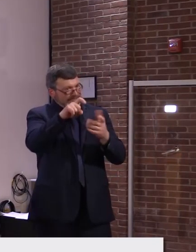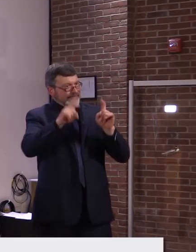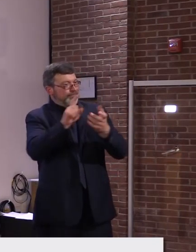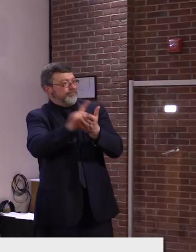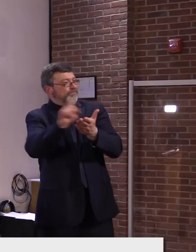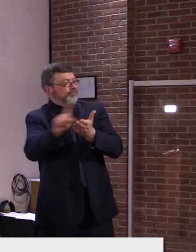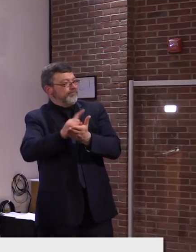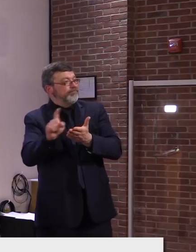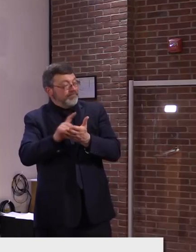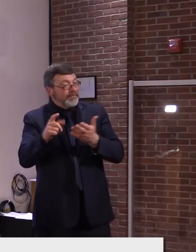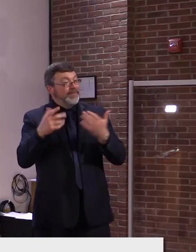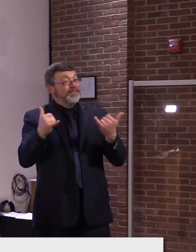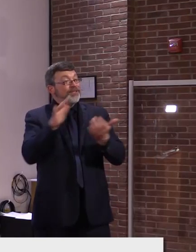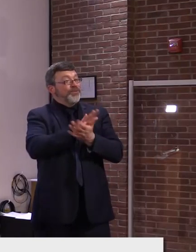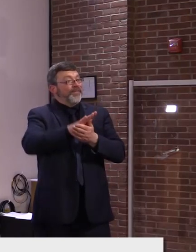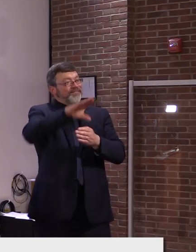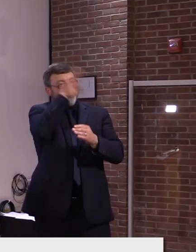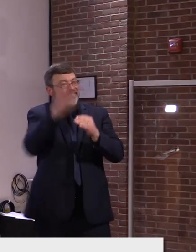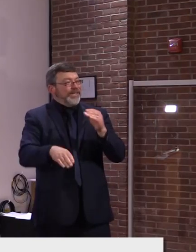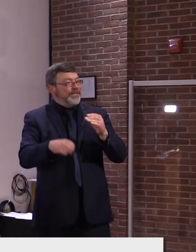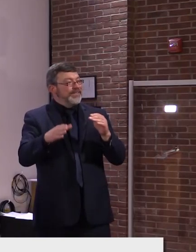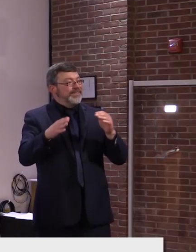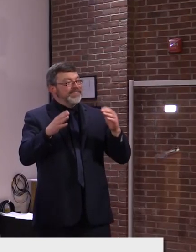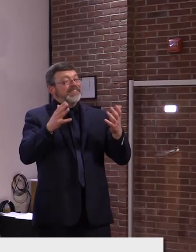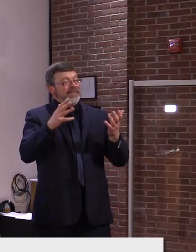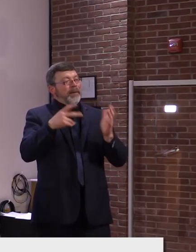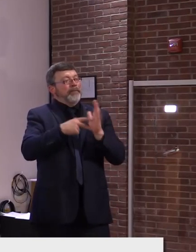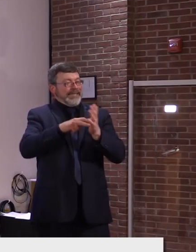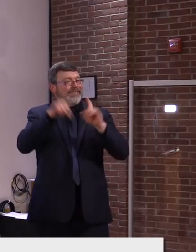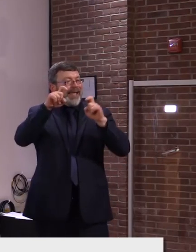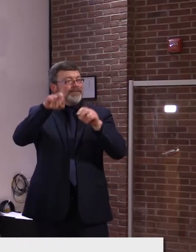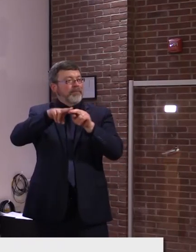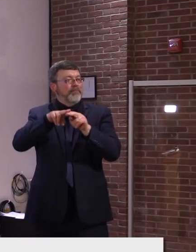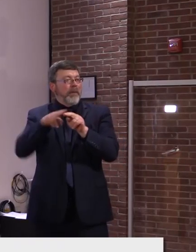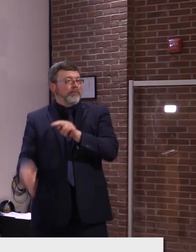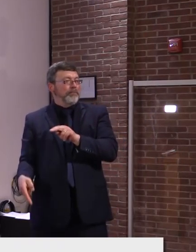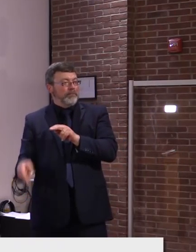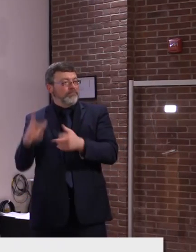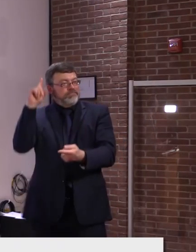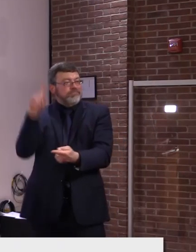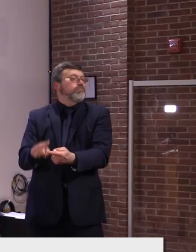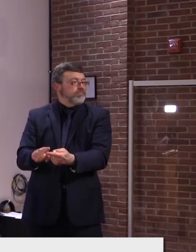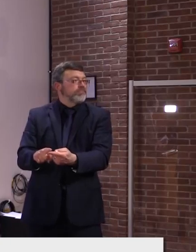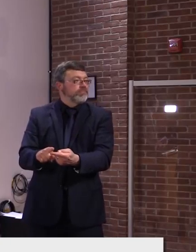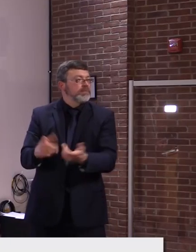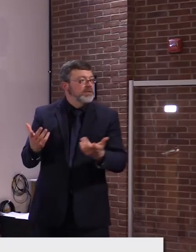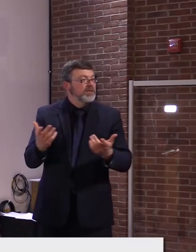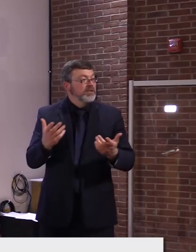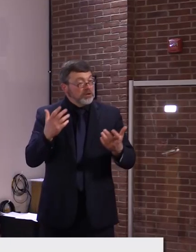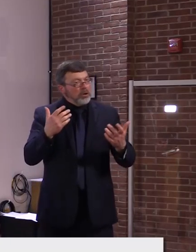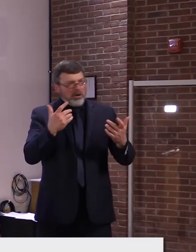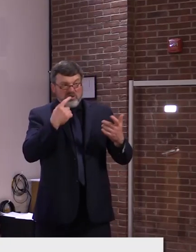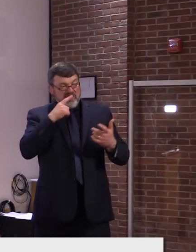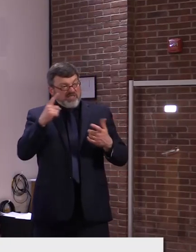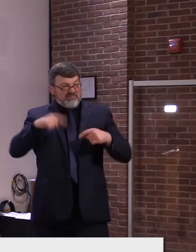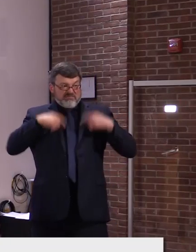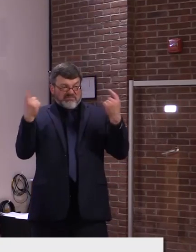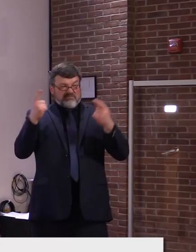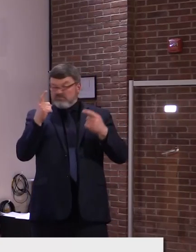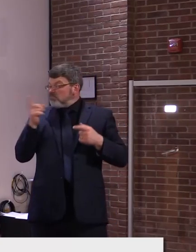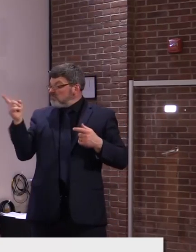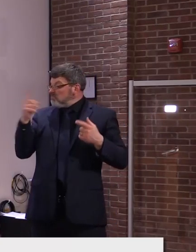their semesters, but we are still at a very respectable level of testing within the state, so that when